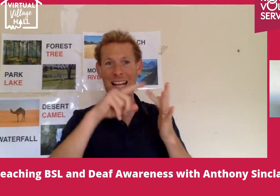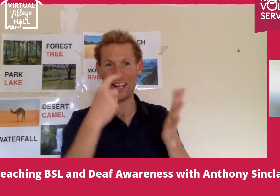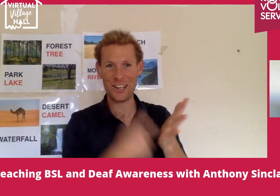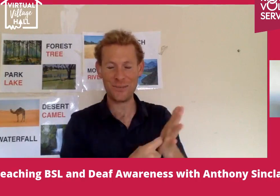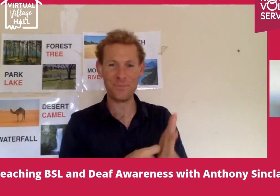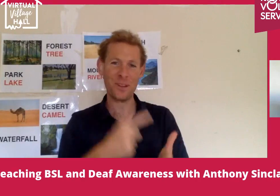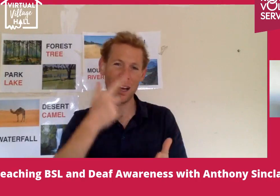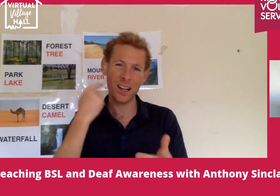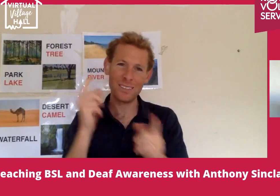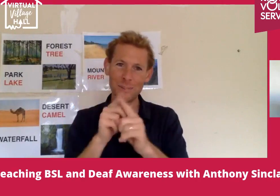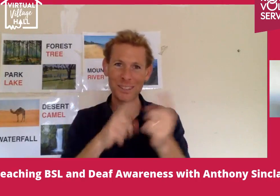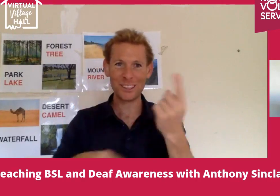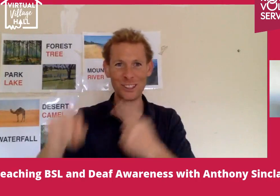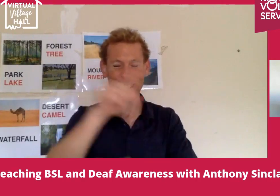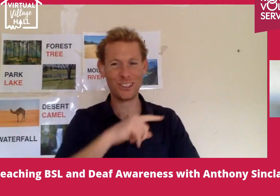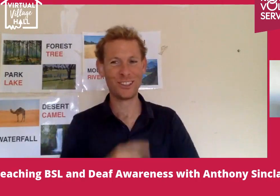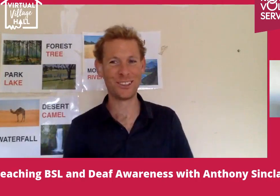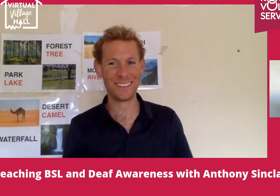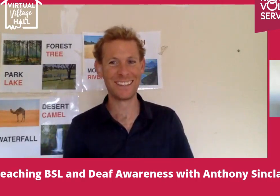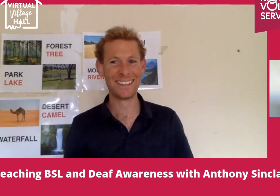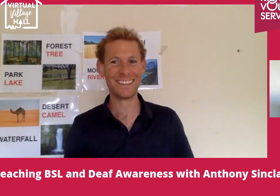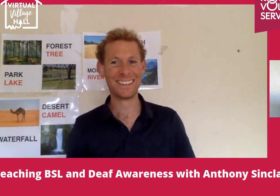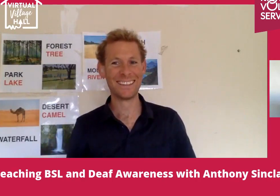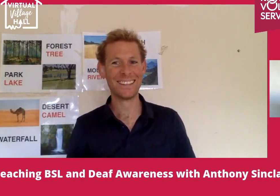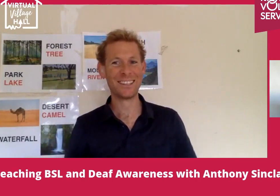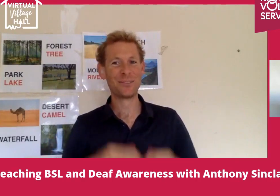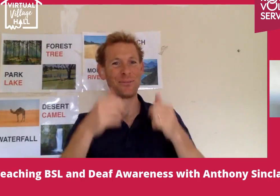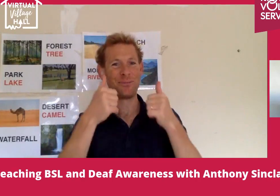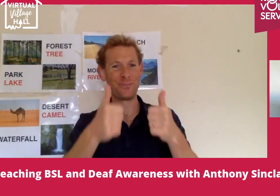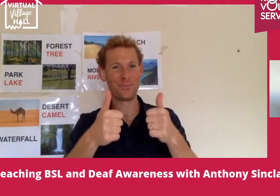Anthony Sinclair. It's lovely to meet you all.